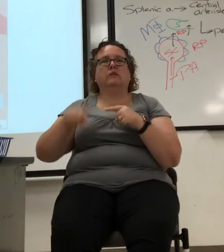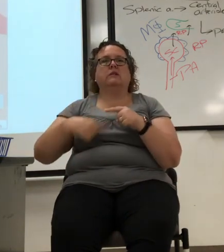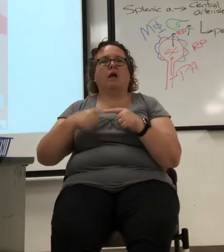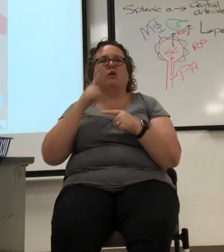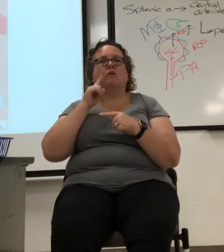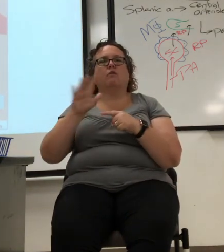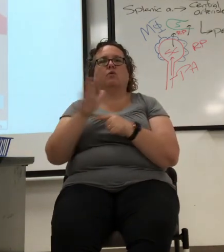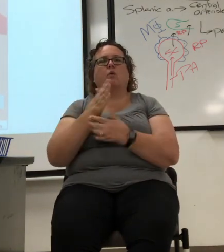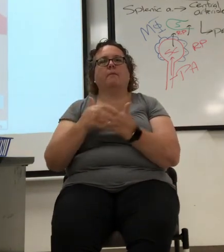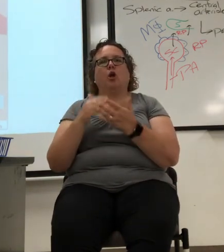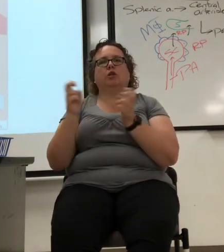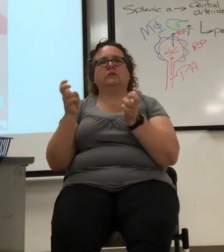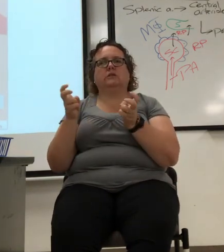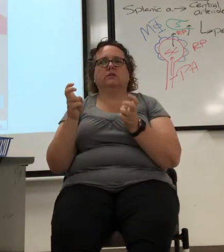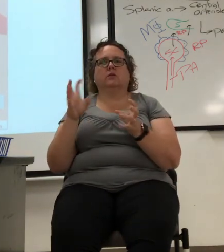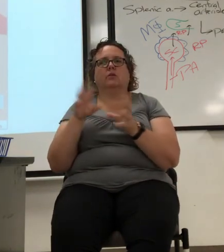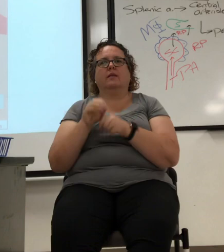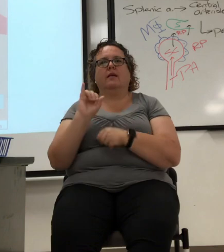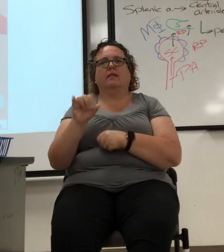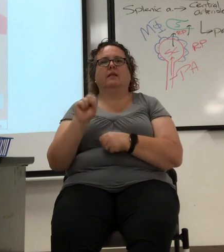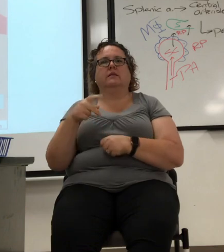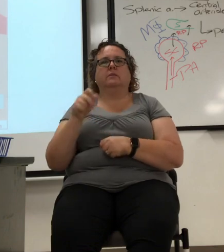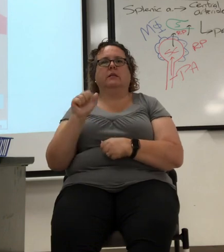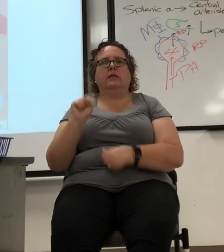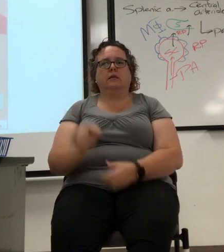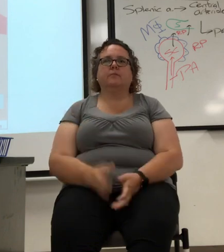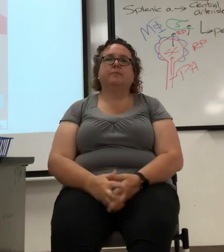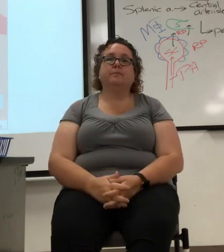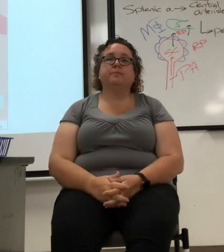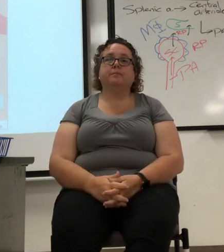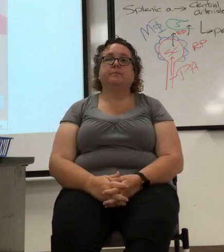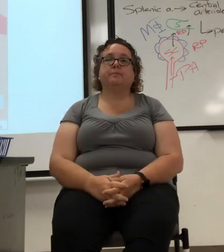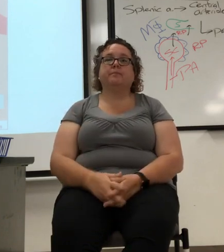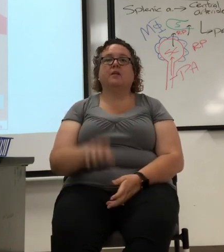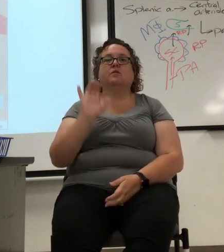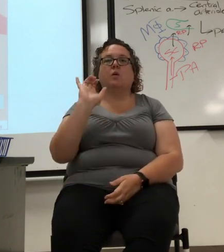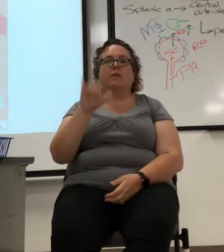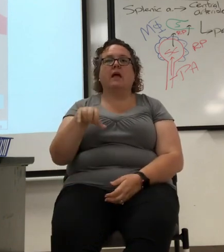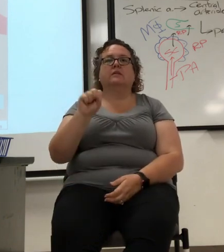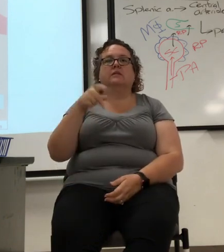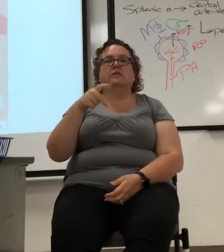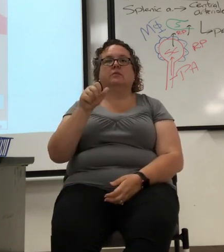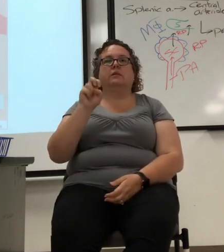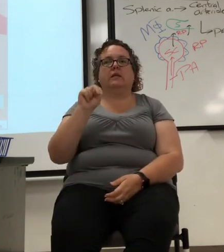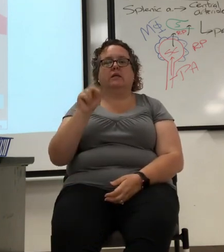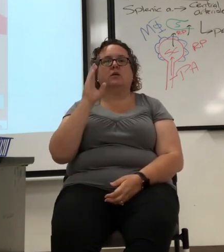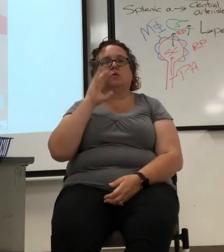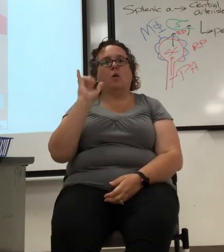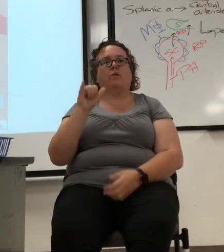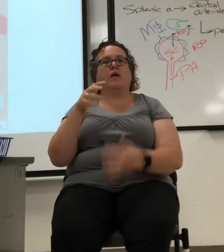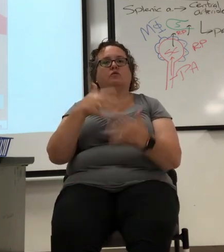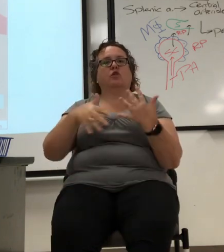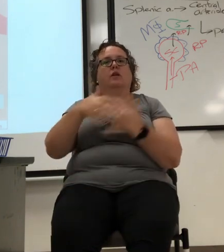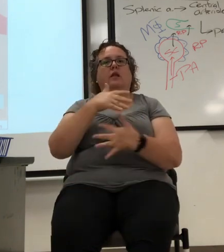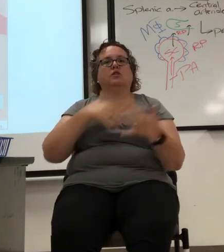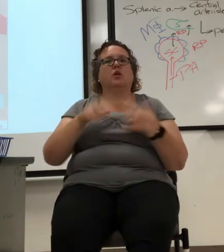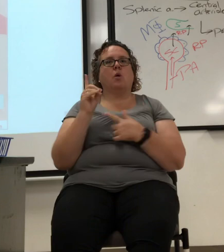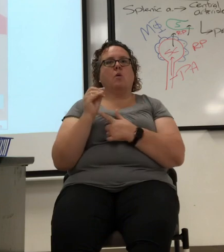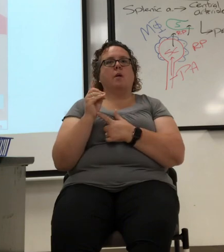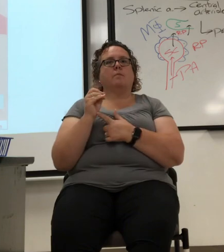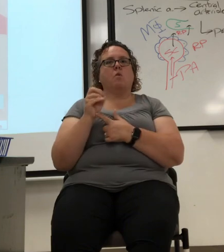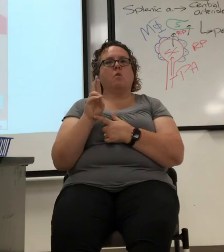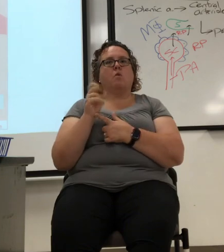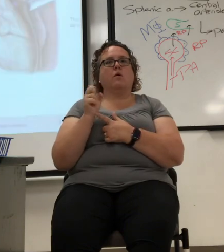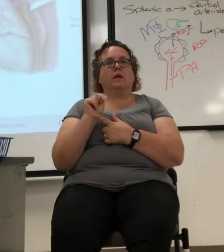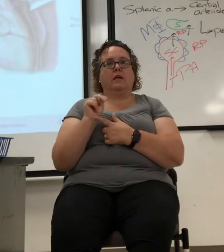your parts in the spleen. Okay, so that's spleen. Know the splenic circulation. One more organ to talk about here,